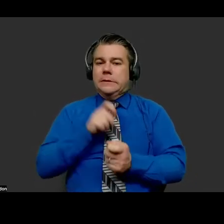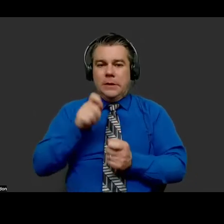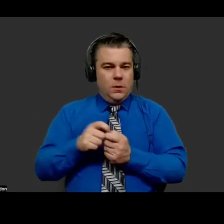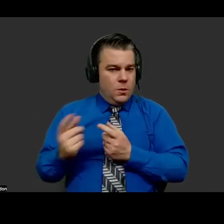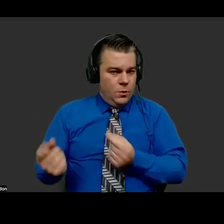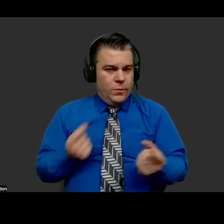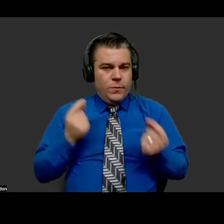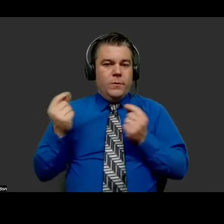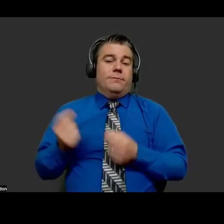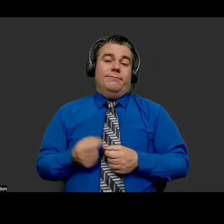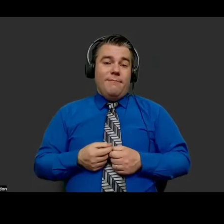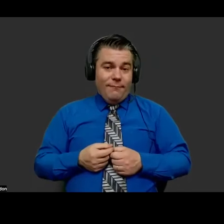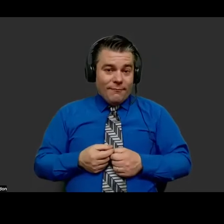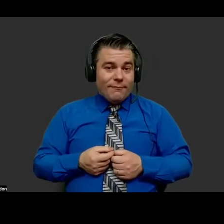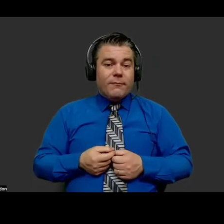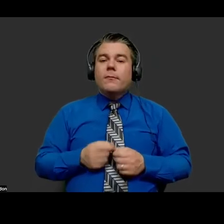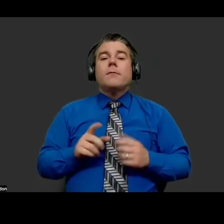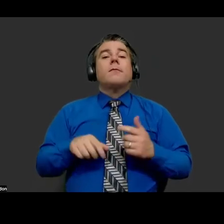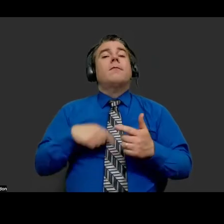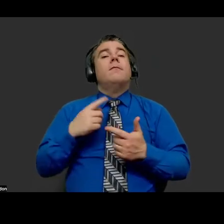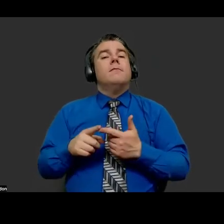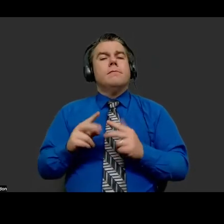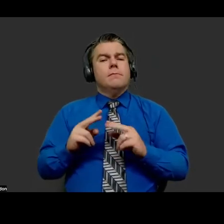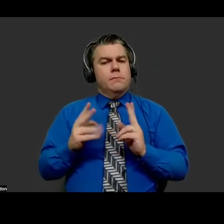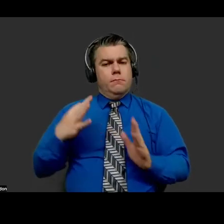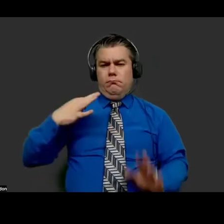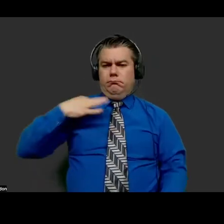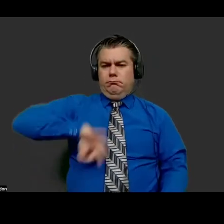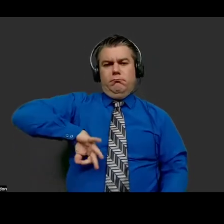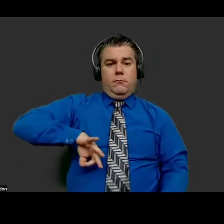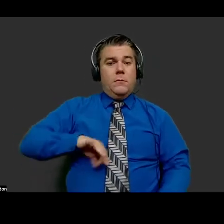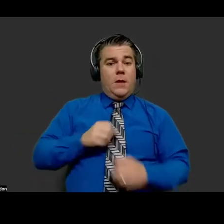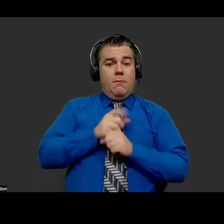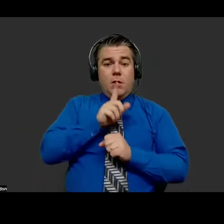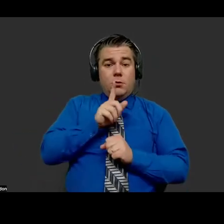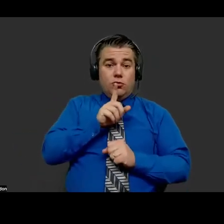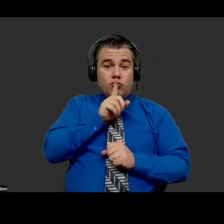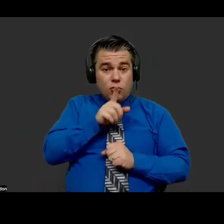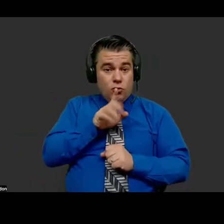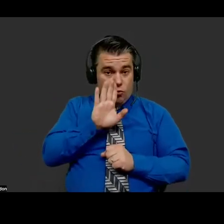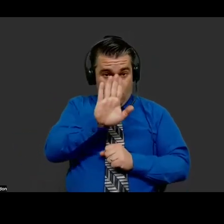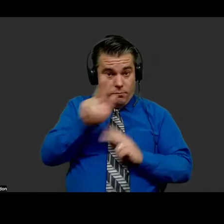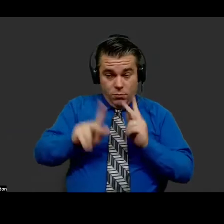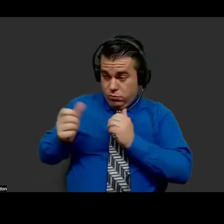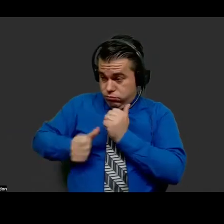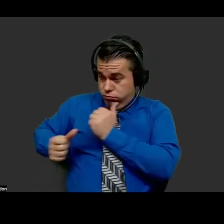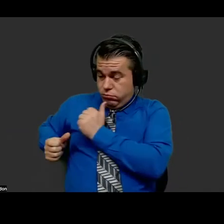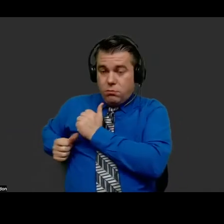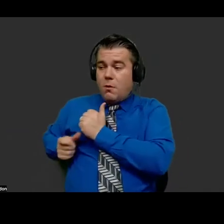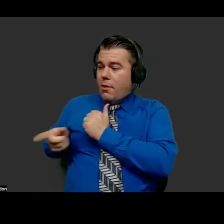And then it's very, very beneficial to make sure your people are plugged into our